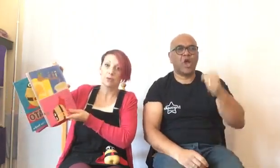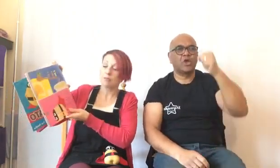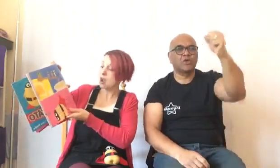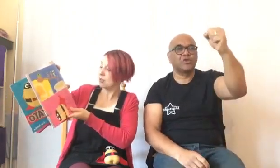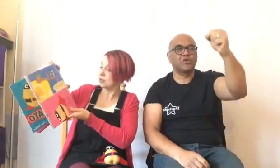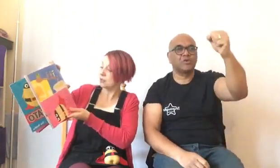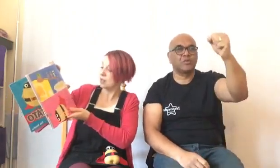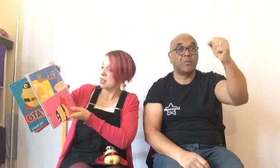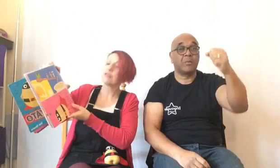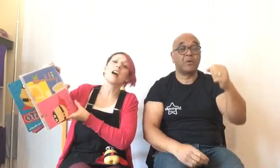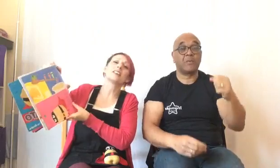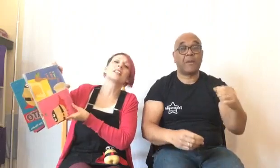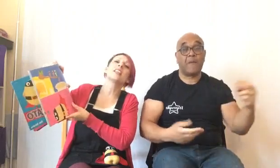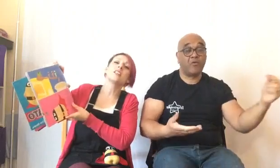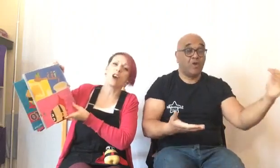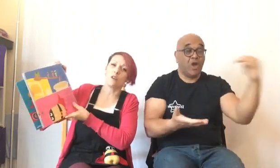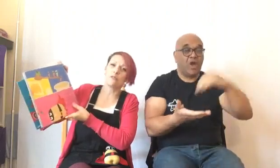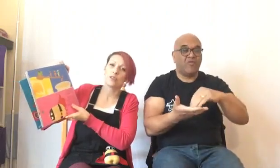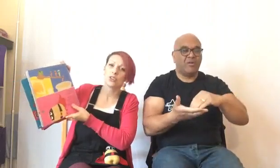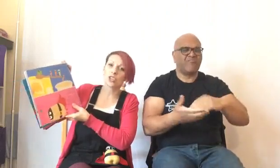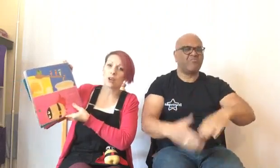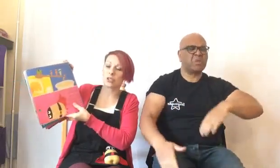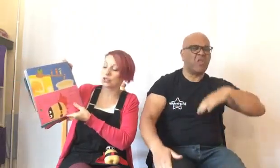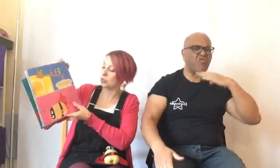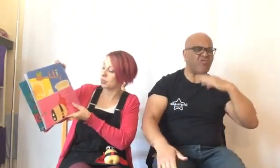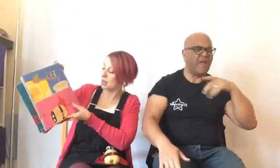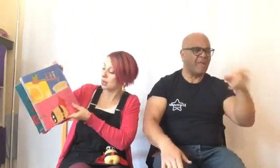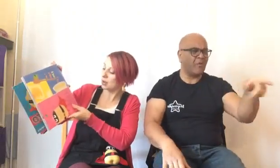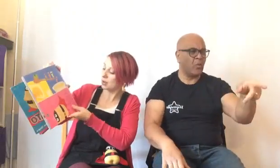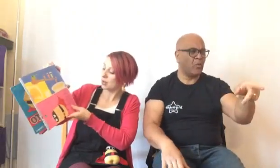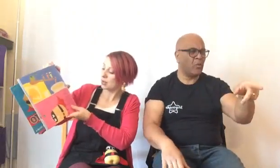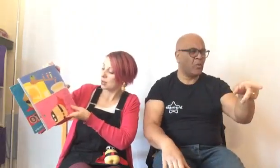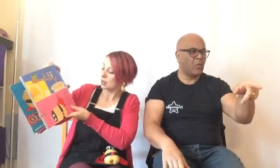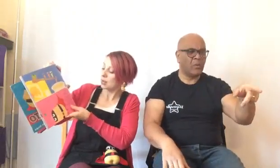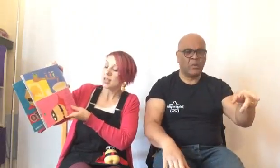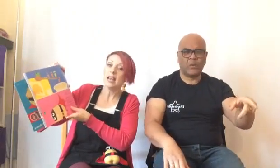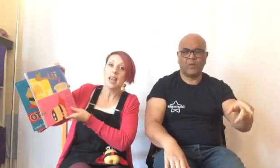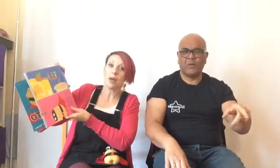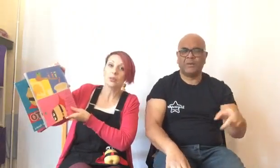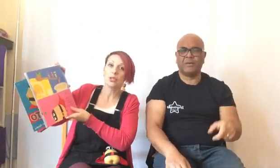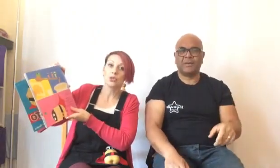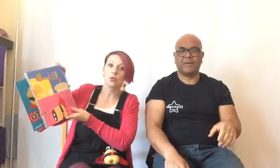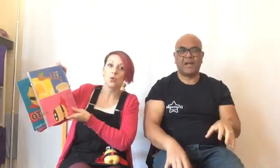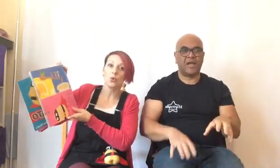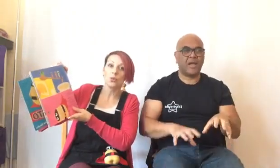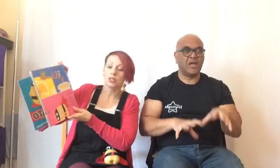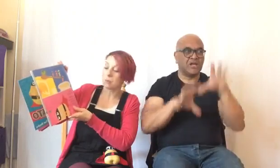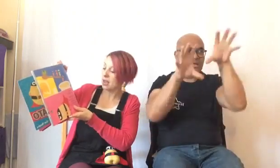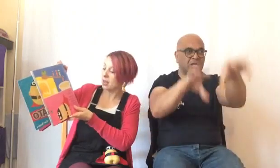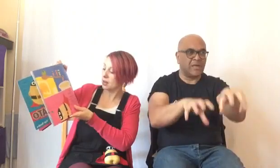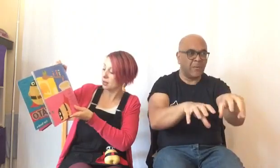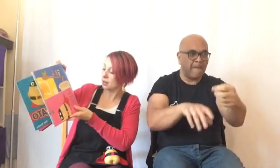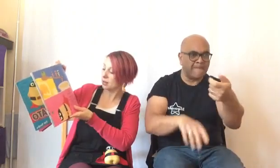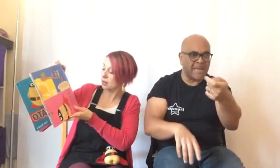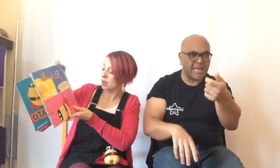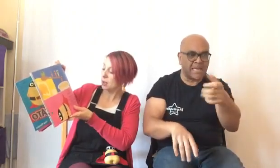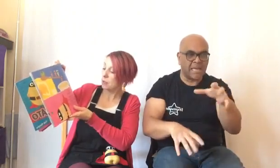Supertato arrived. That's enough, shouted Supertato. He leapt towards the